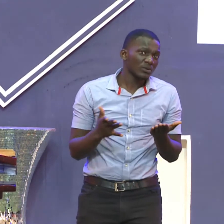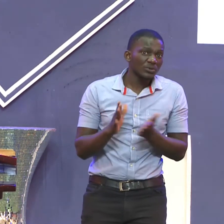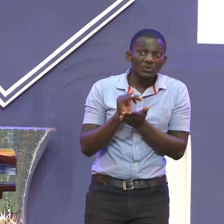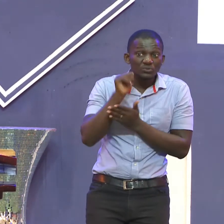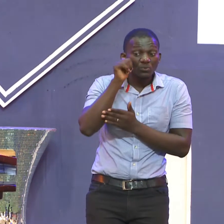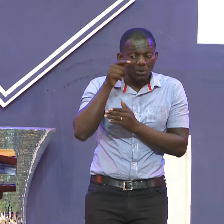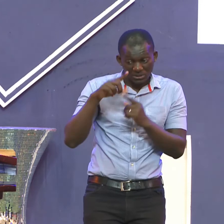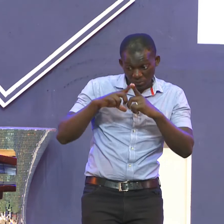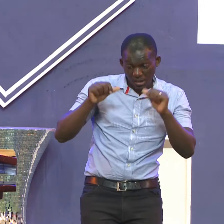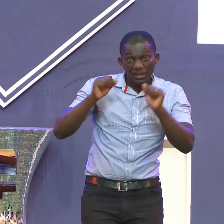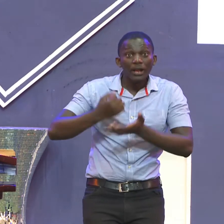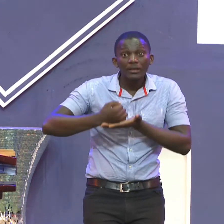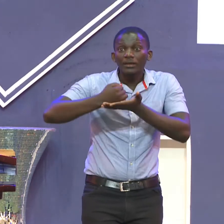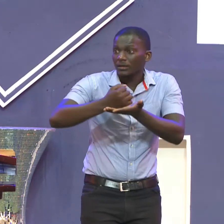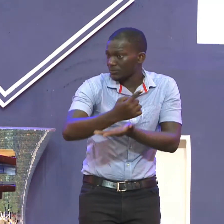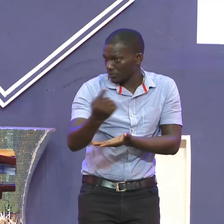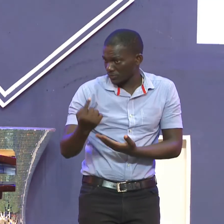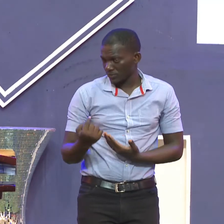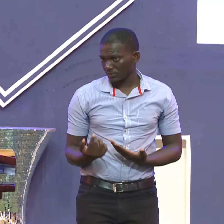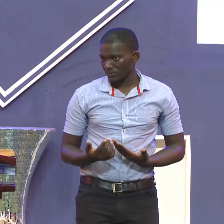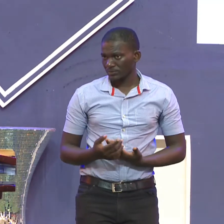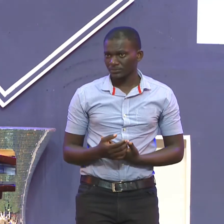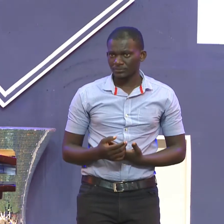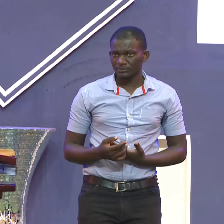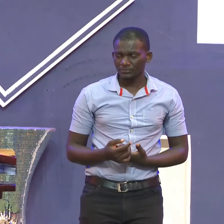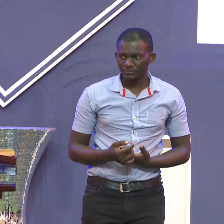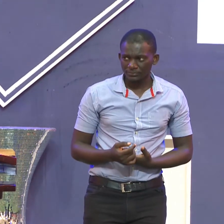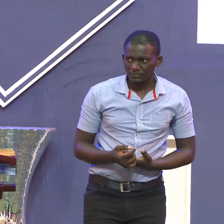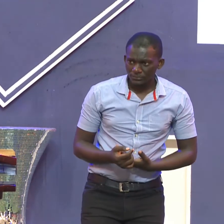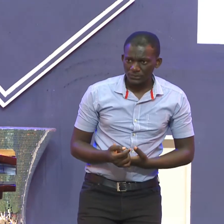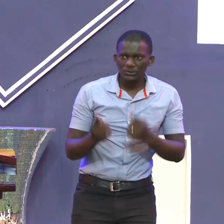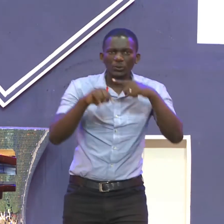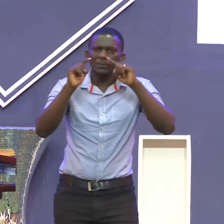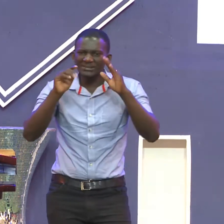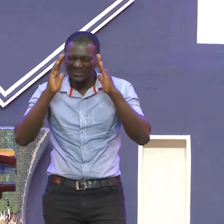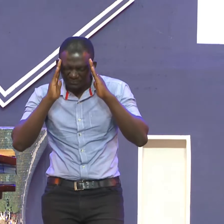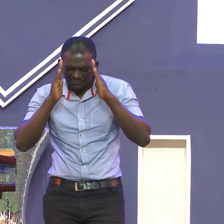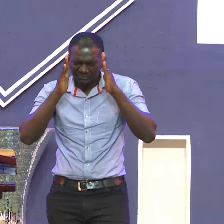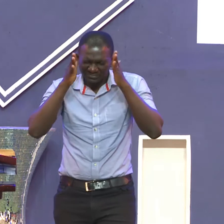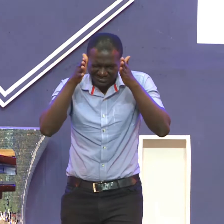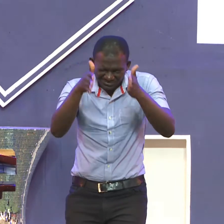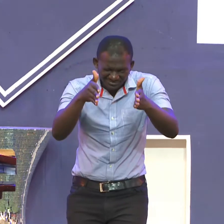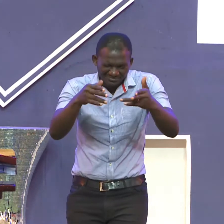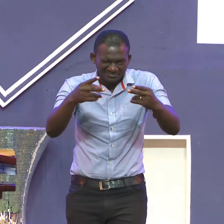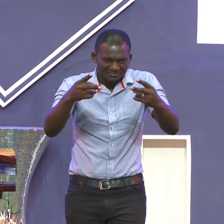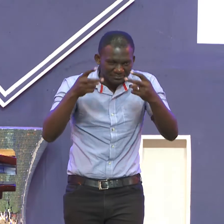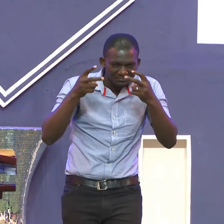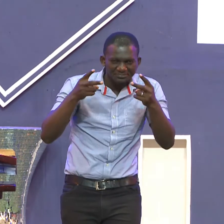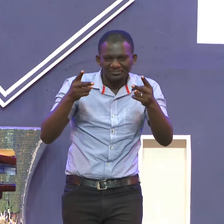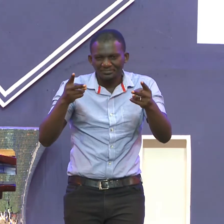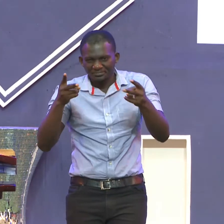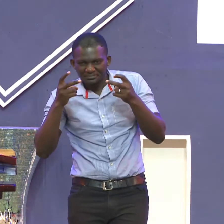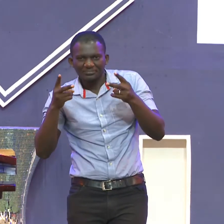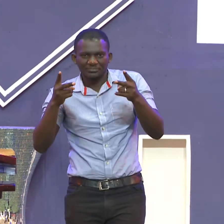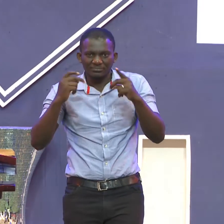they are not of benefit to me, how do you know that they will not benefit you tomorrow? Katutekengayo omutima gwaffe okuwulira. So let us always apply our